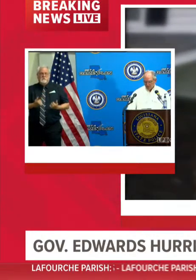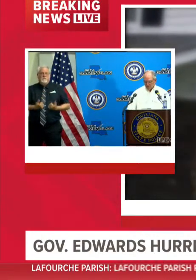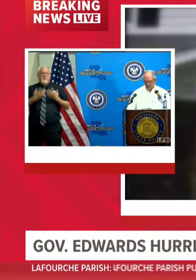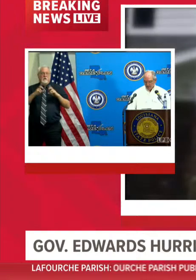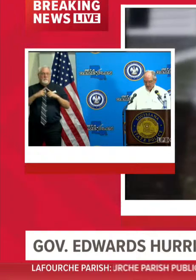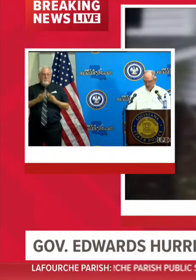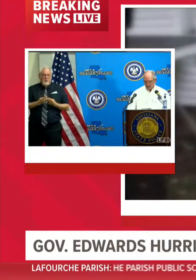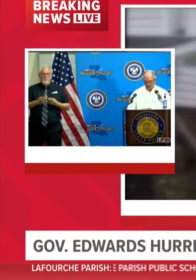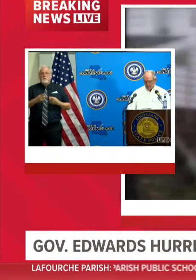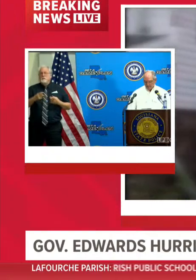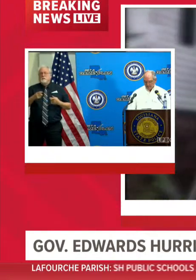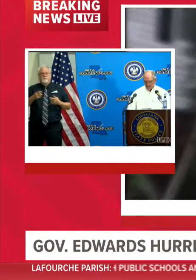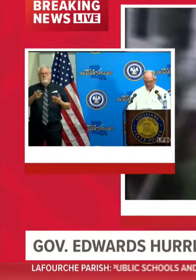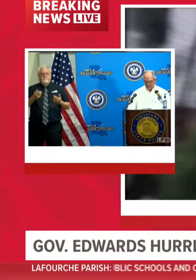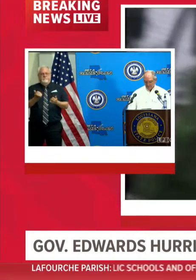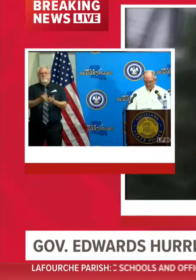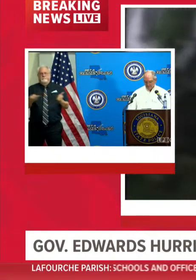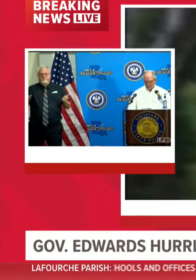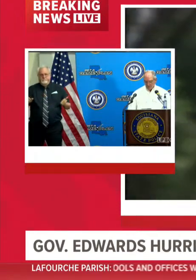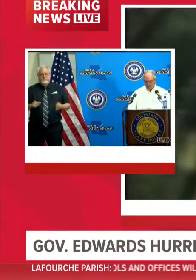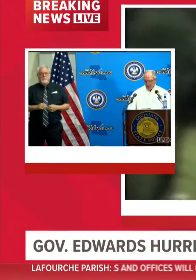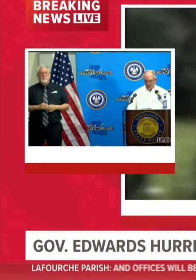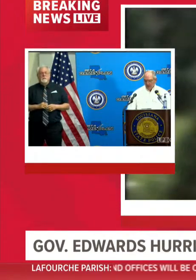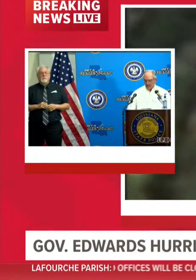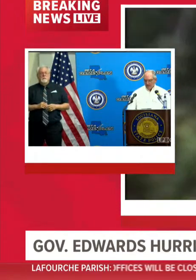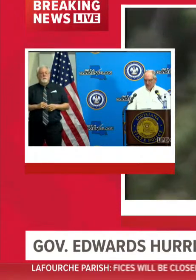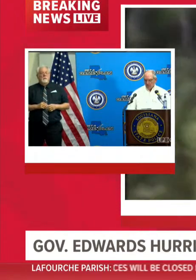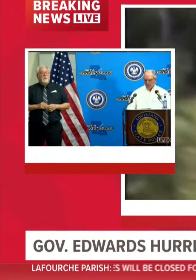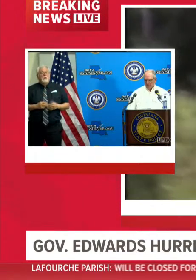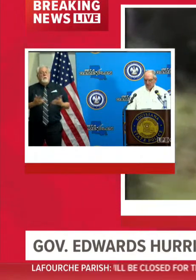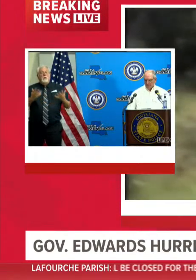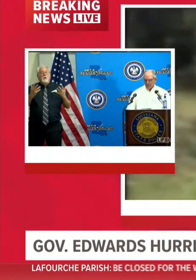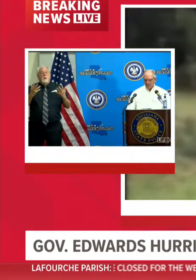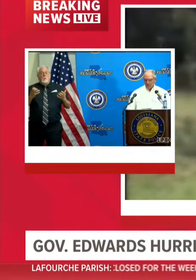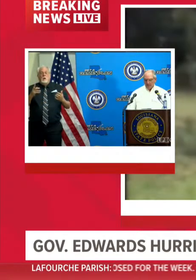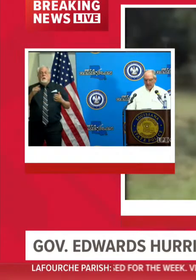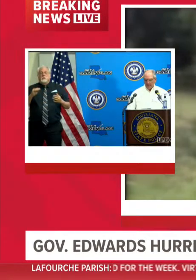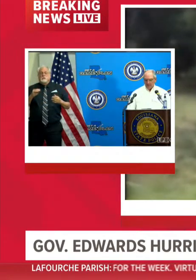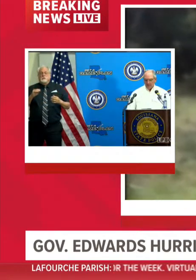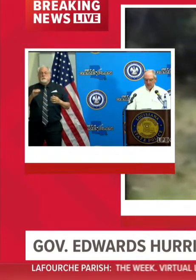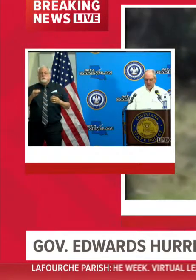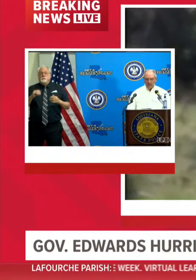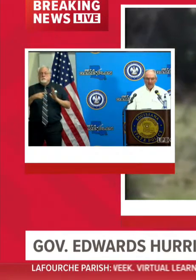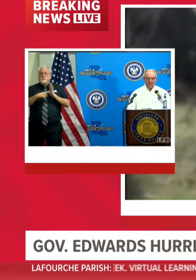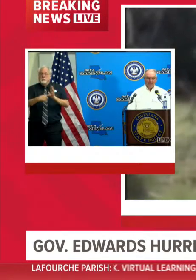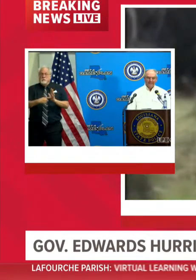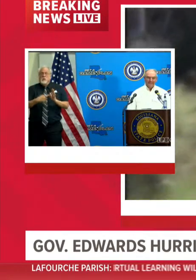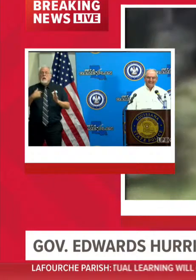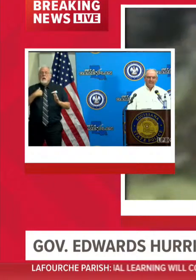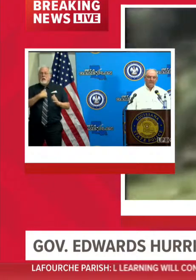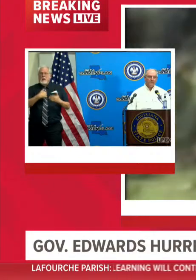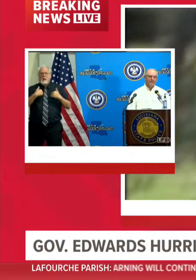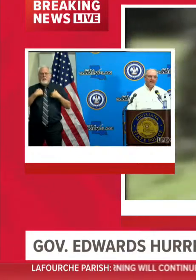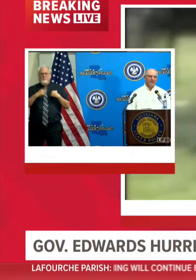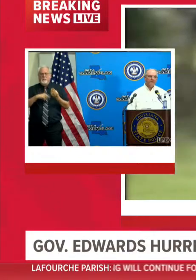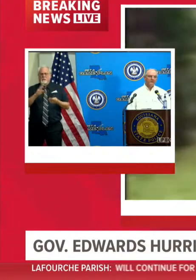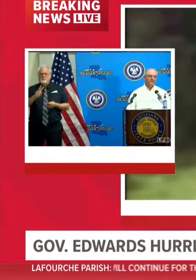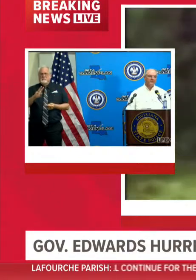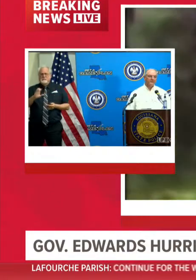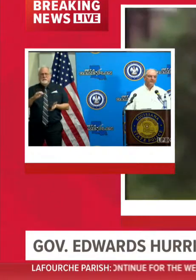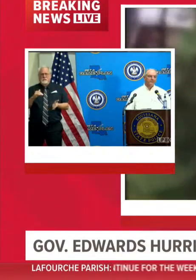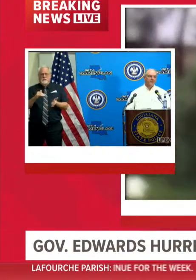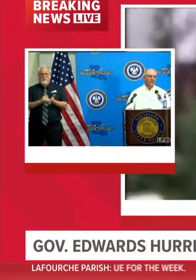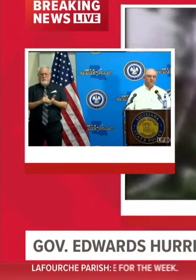departments, you name it. I do want to point out that while we have about